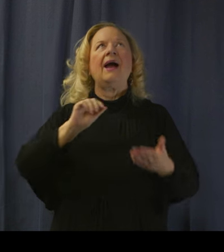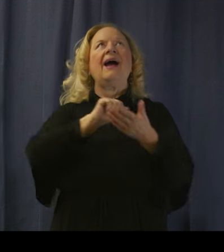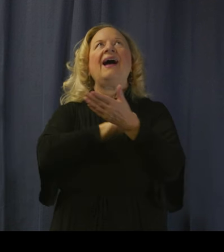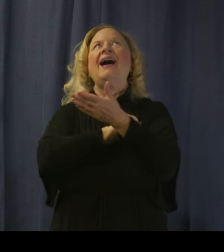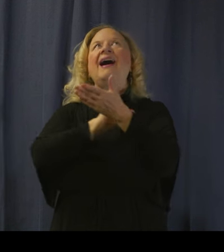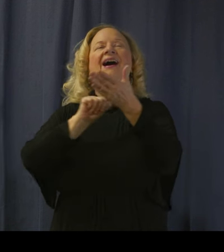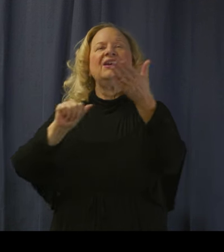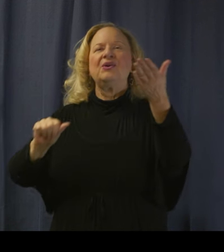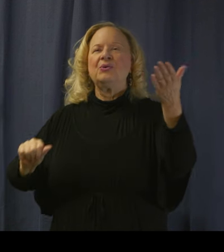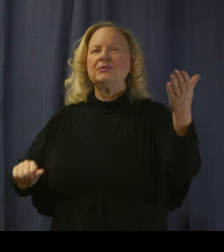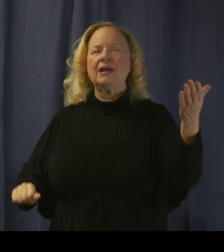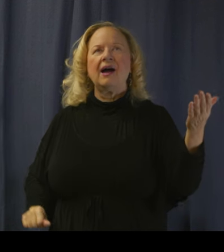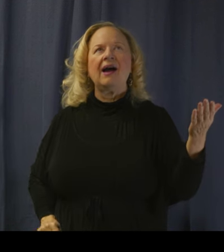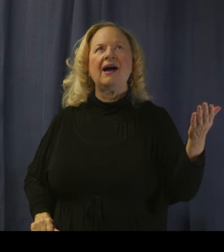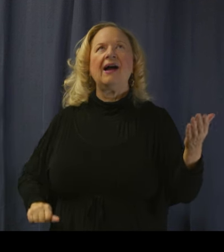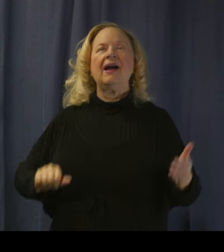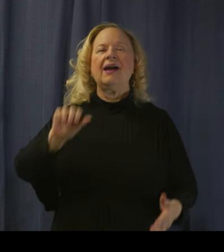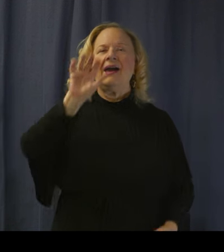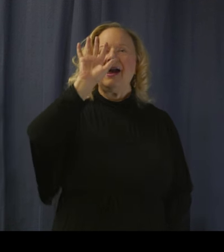Adonai